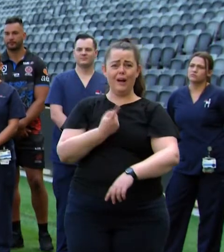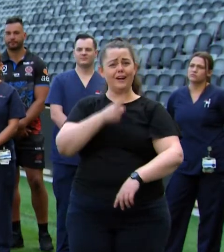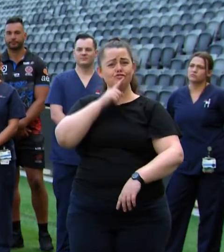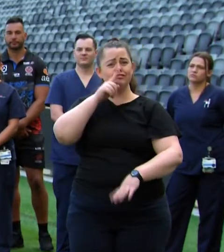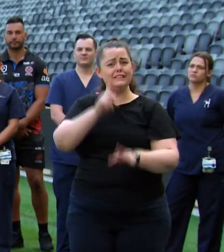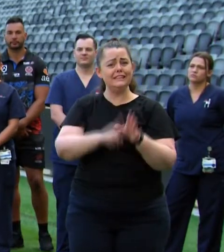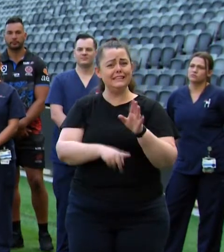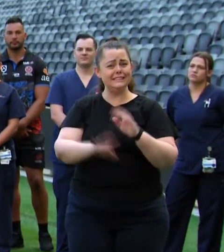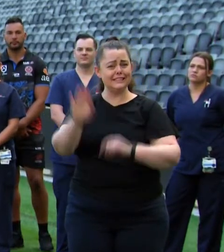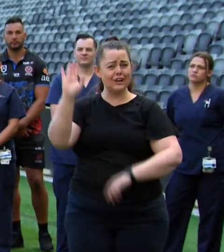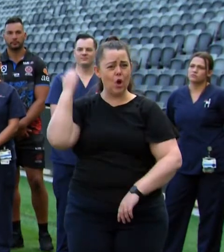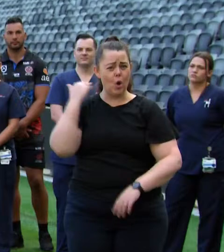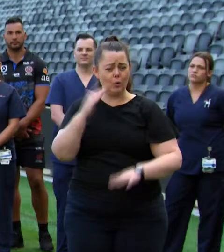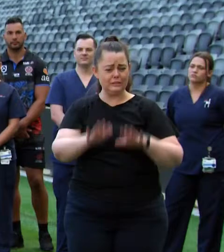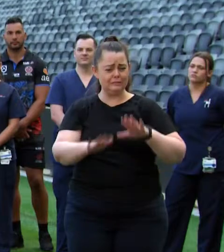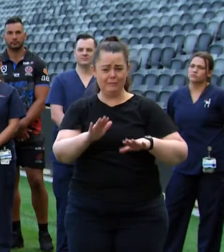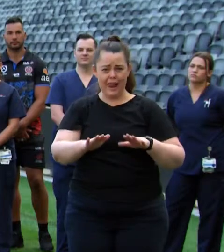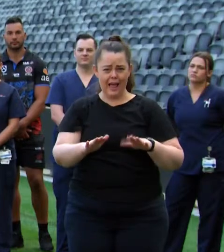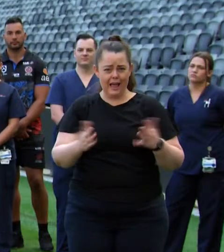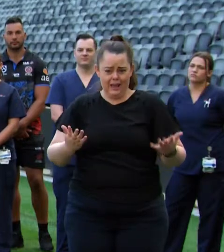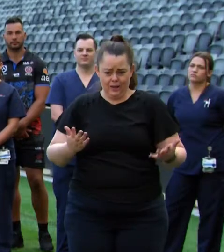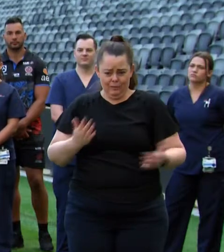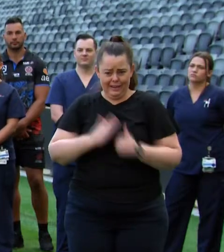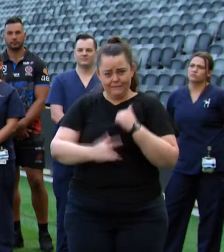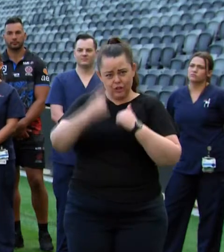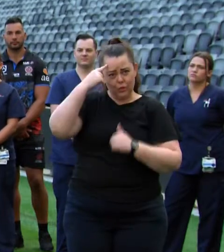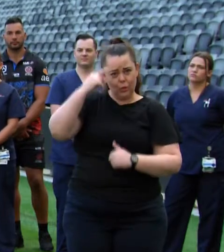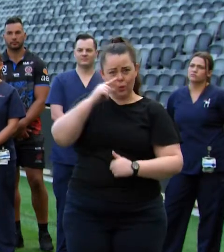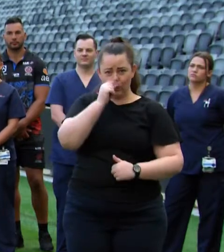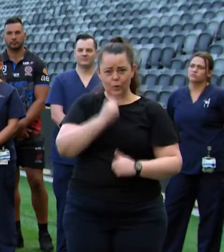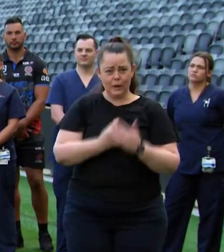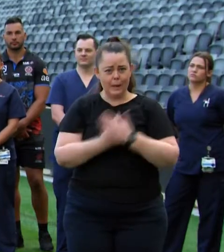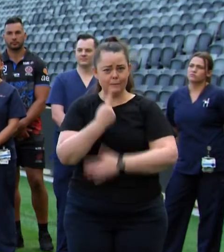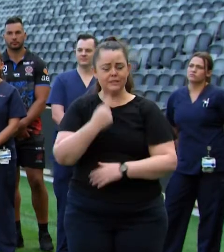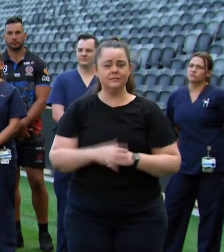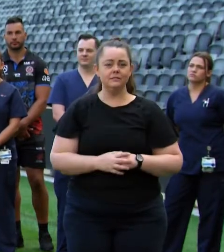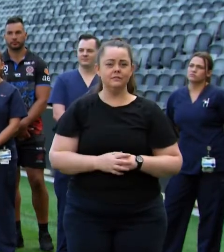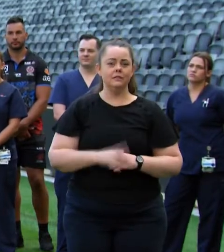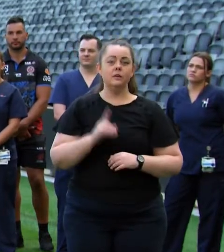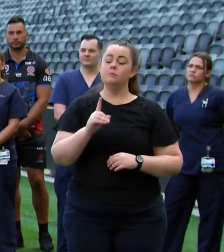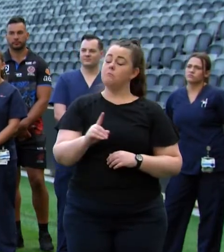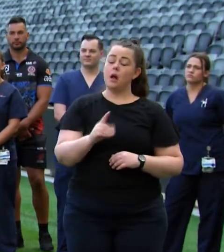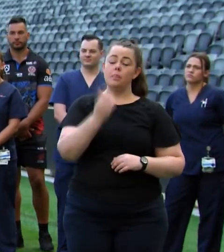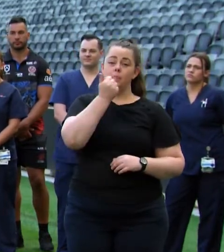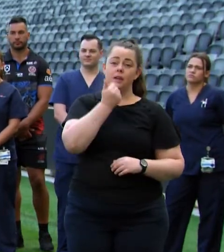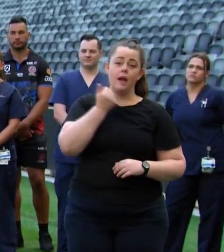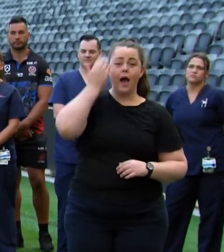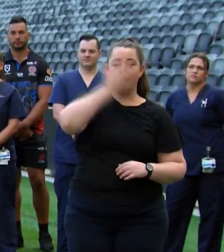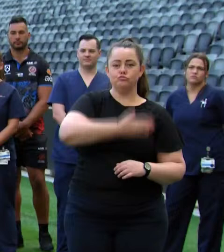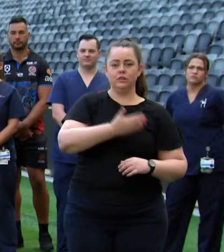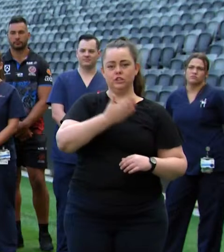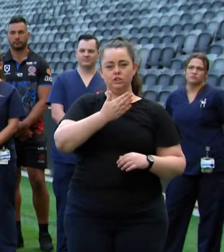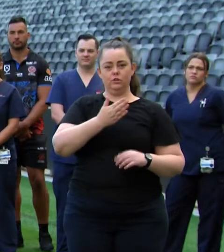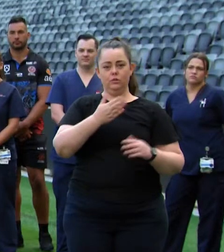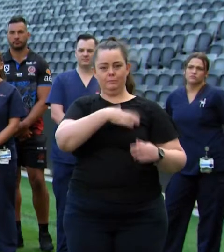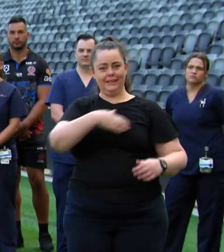making sure are central to this. Can I just say, Andrew Abdo and the amazing Indigenous All-Stars,